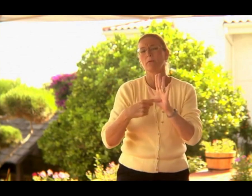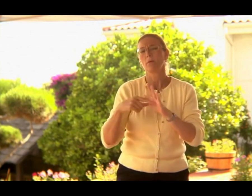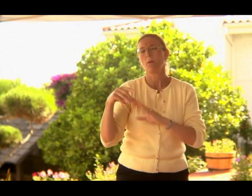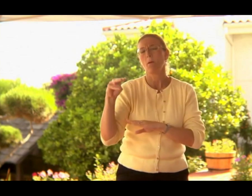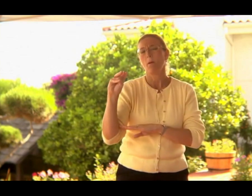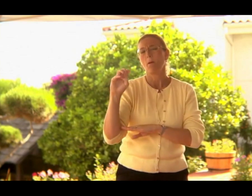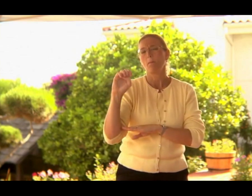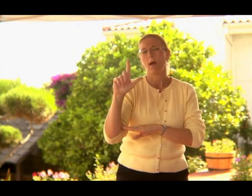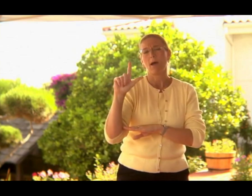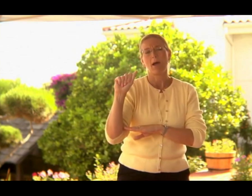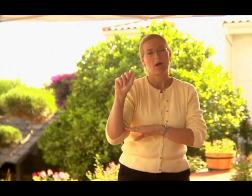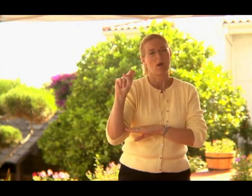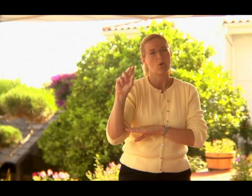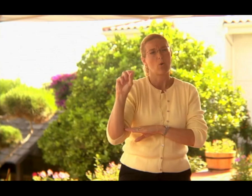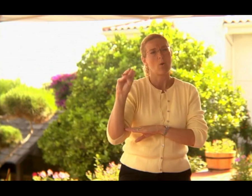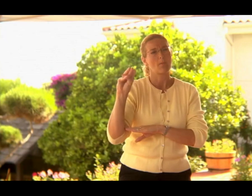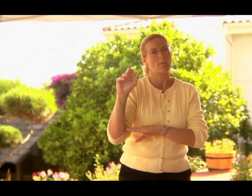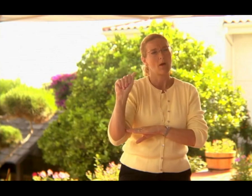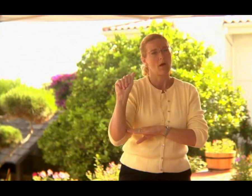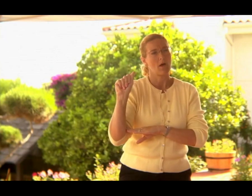Melanoma is the best example of this.